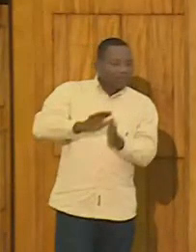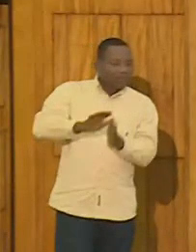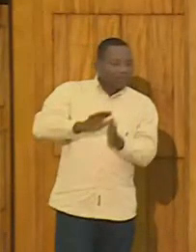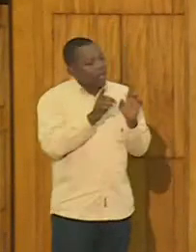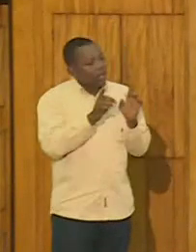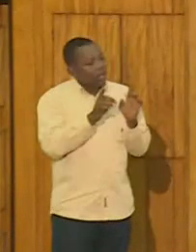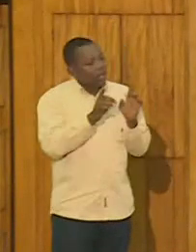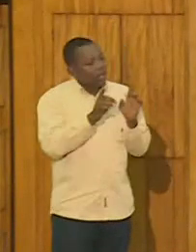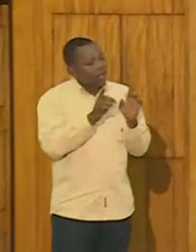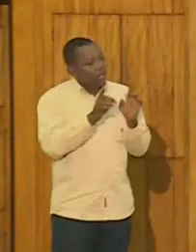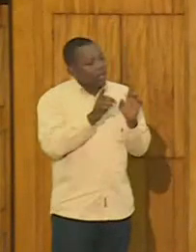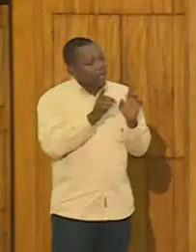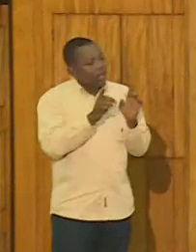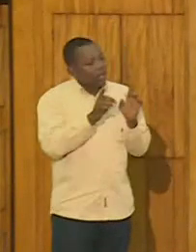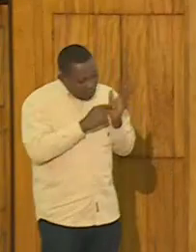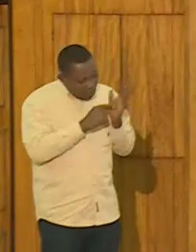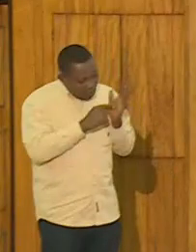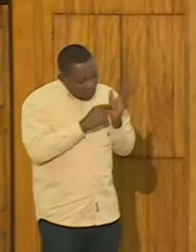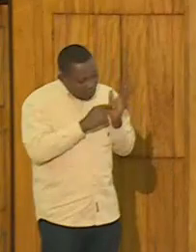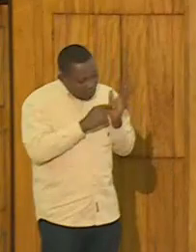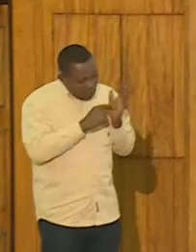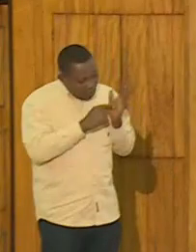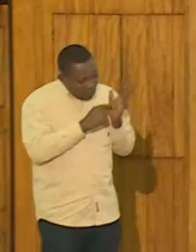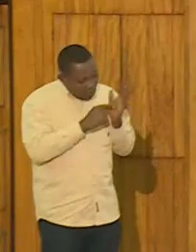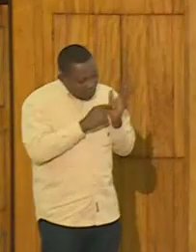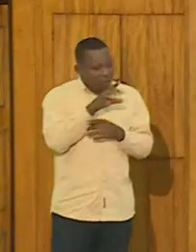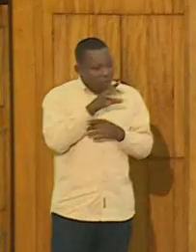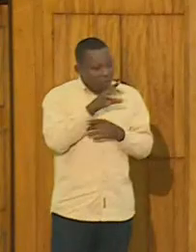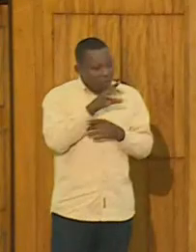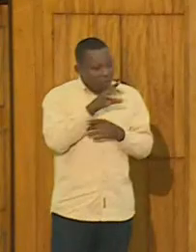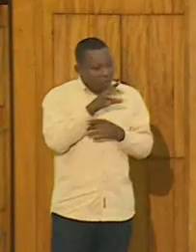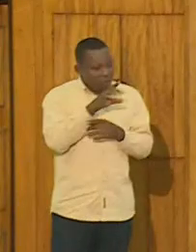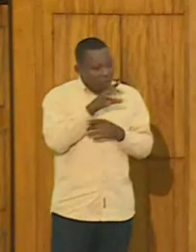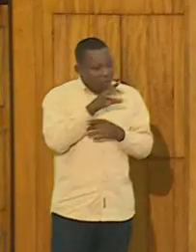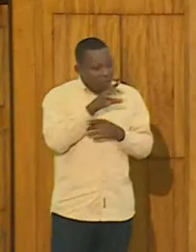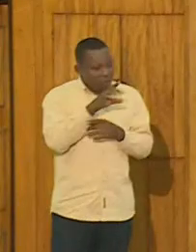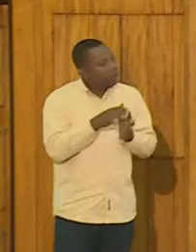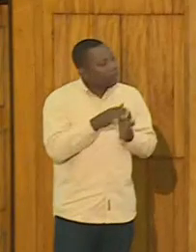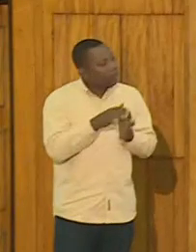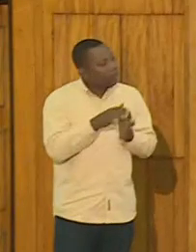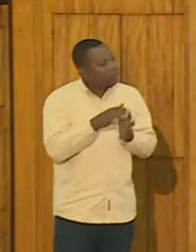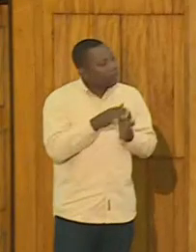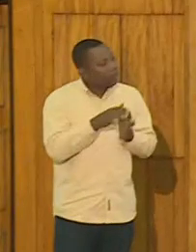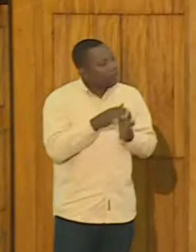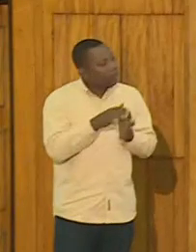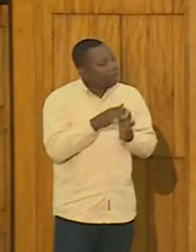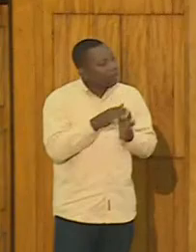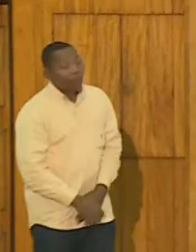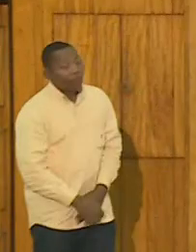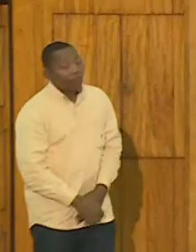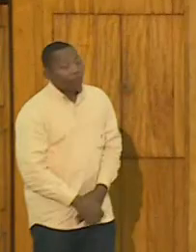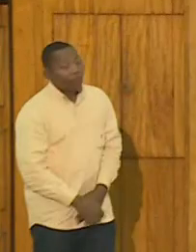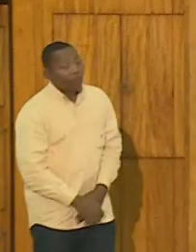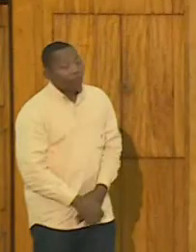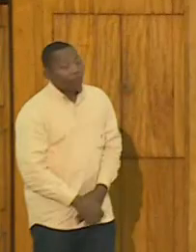reinforce that? Or did you find something interestingly opposite? Yeah, yes, I was trying to look